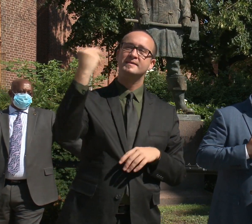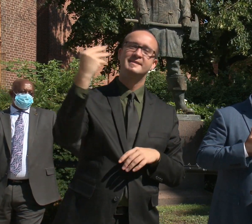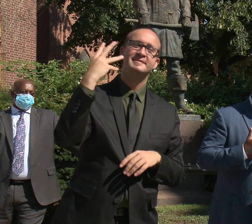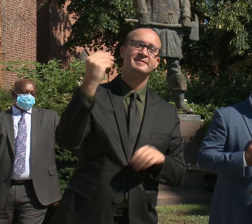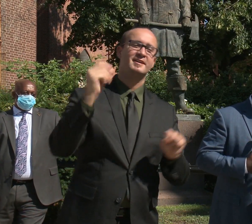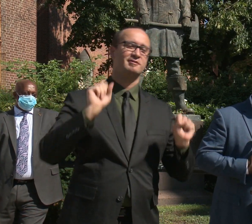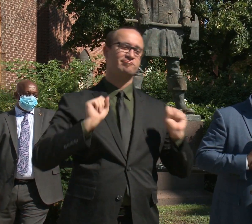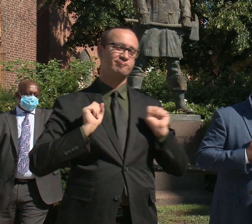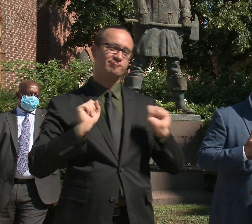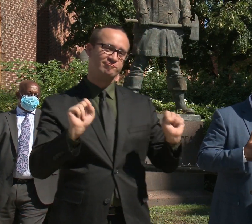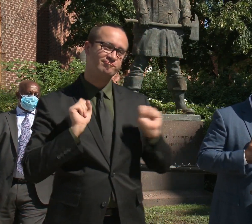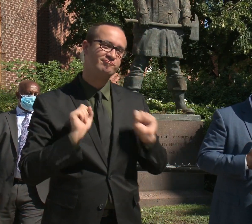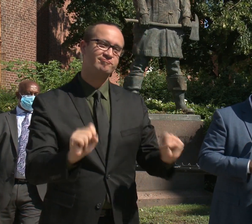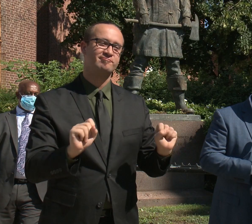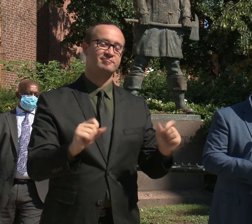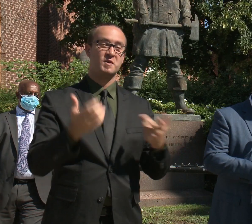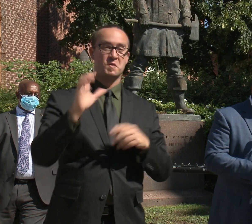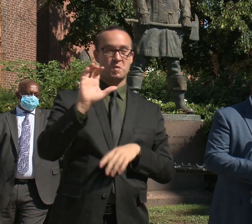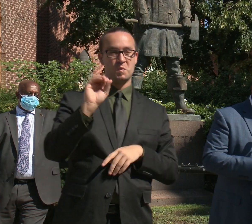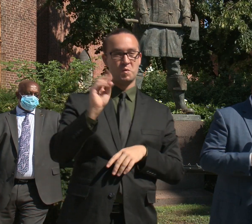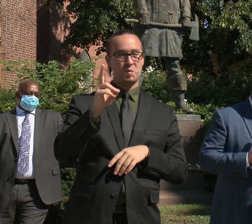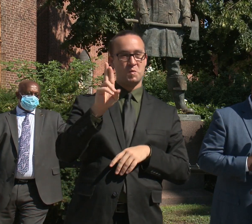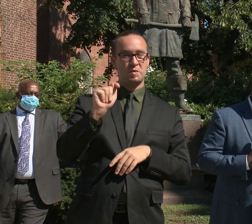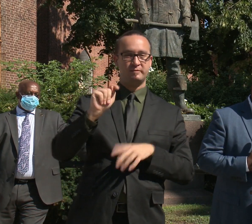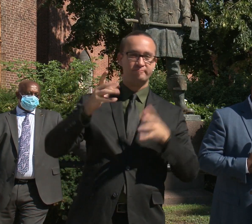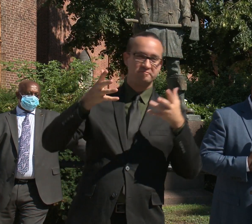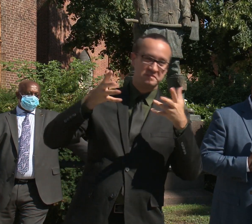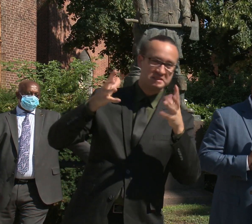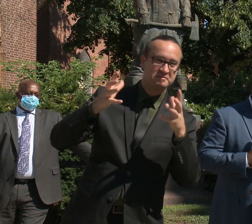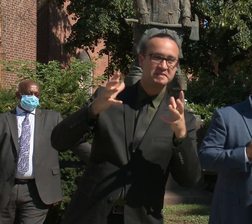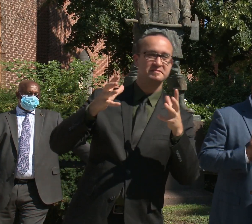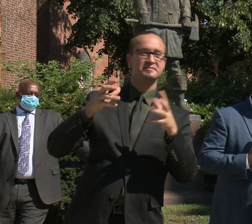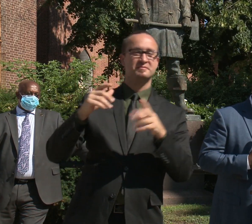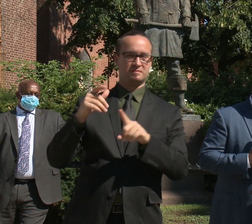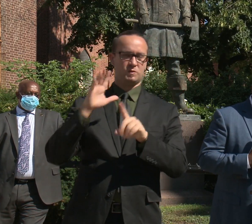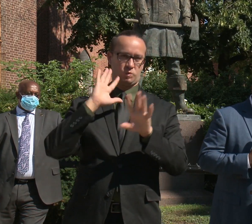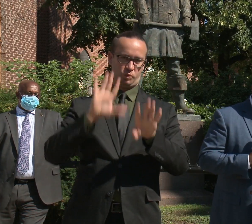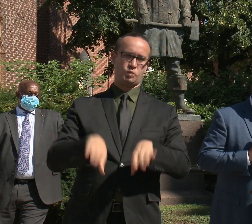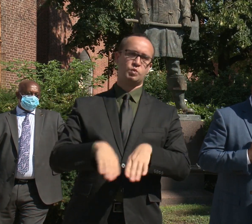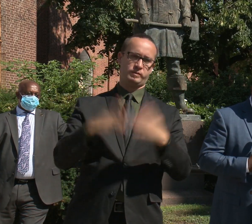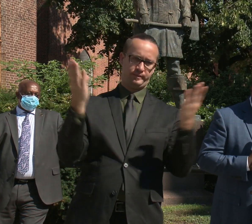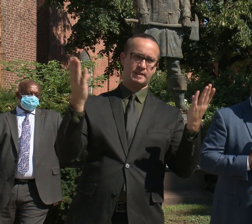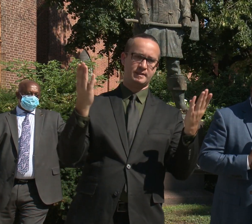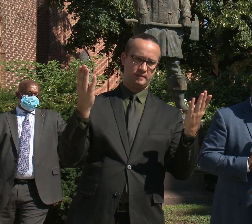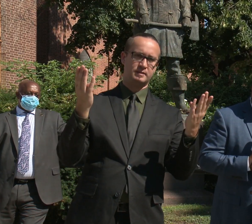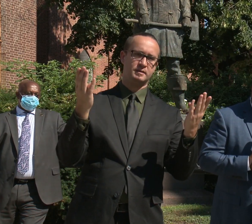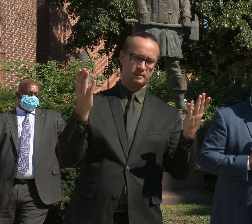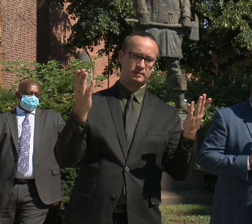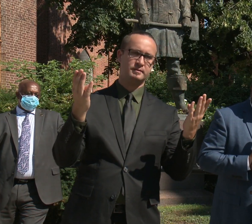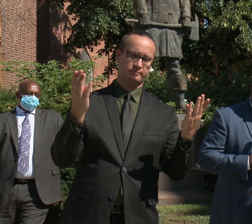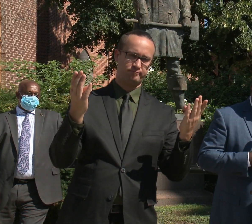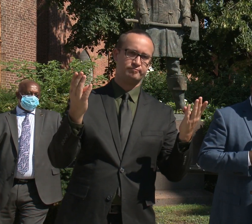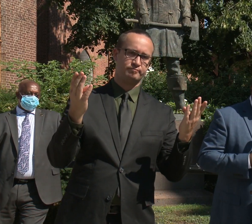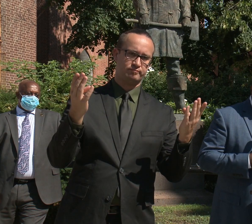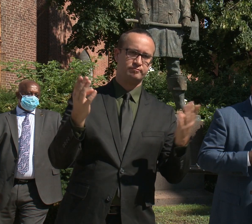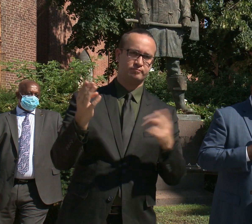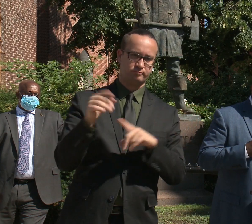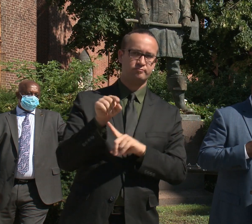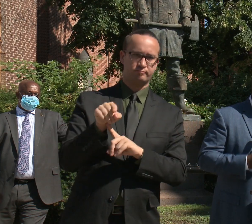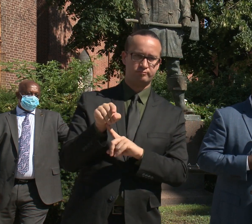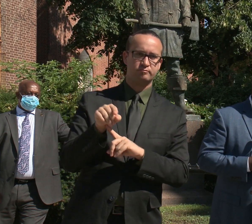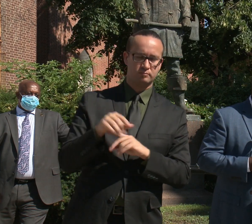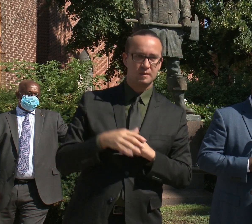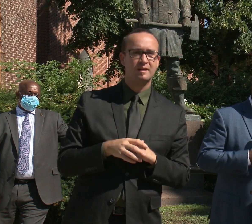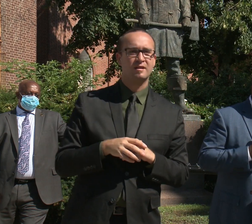courts. We're here to announce, too, that starting July 13th, we will officially reopen our playgrounds and